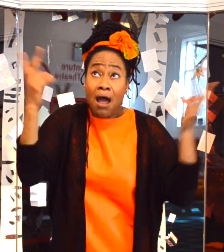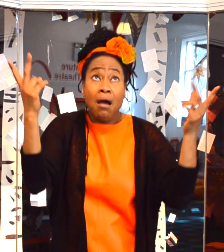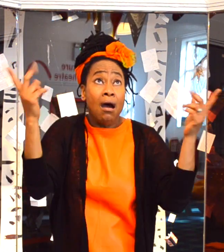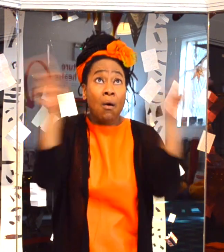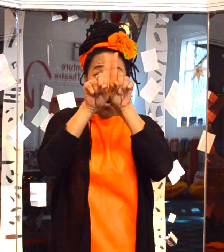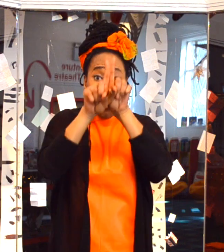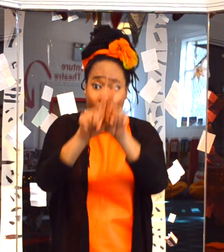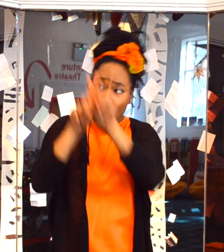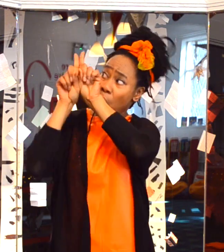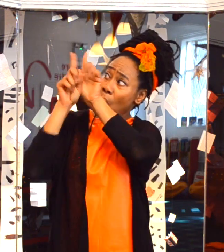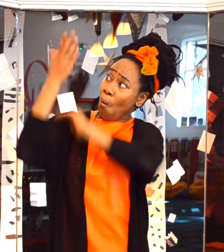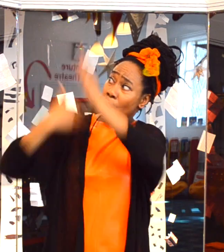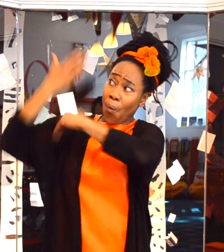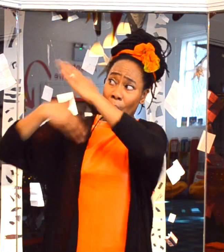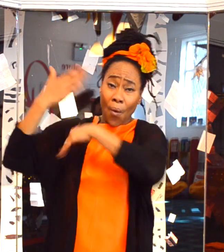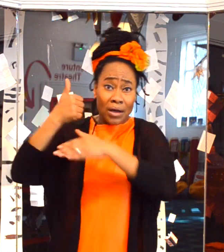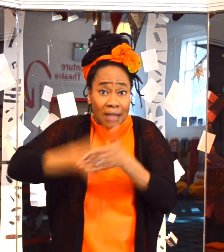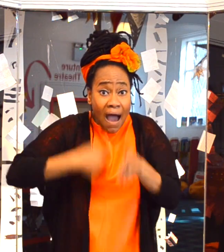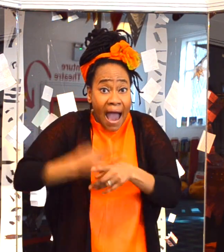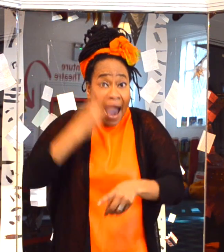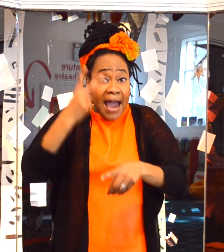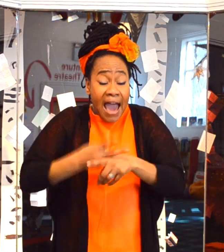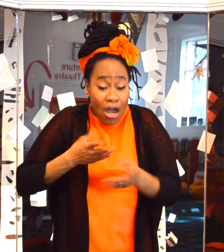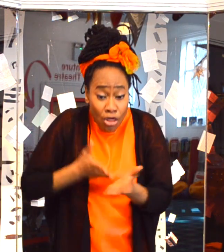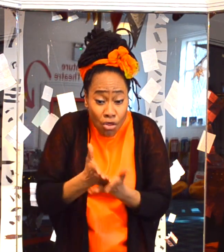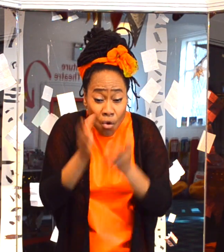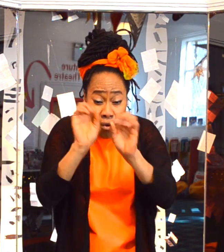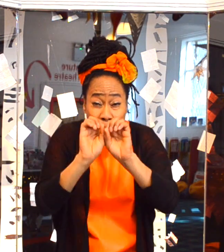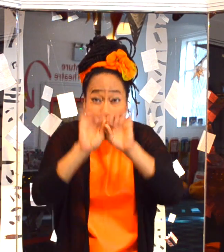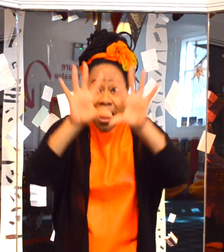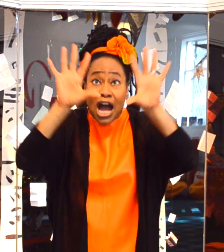Can they go back to the beginning and let the enchanted forest cast its spell again?